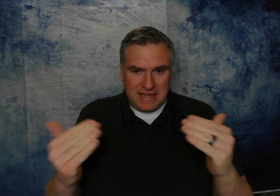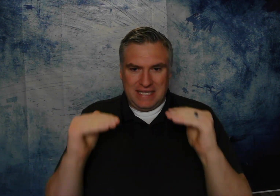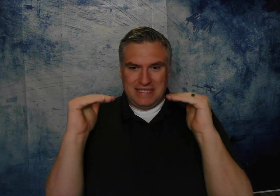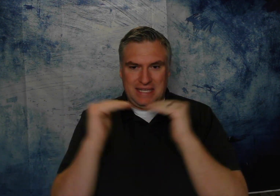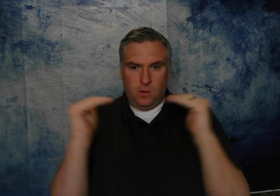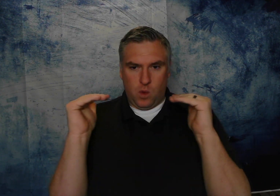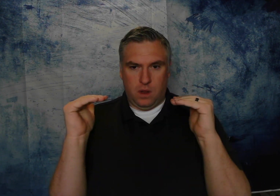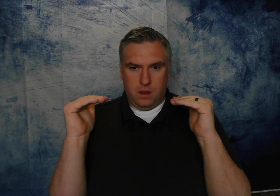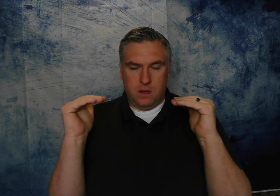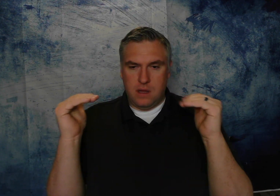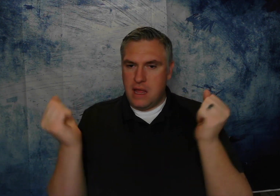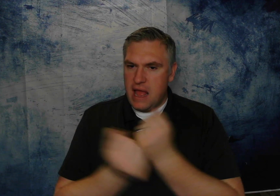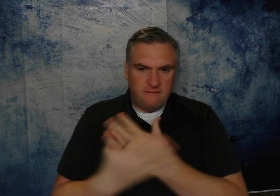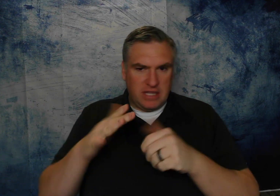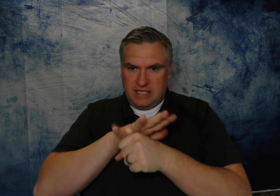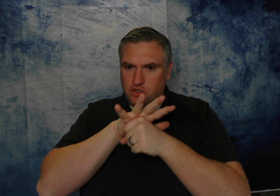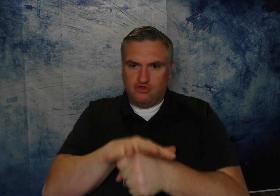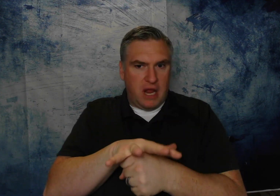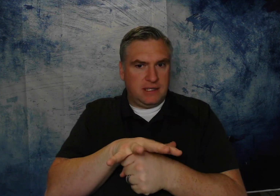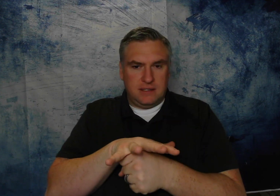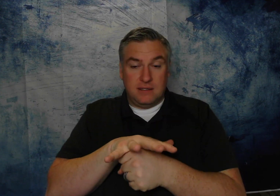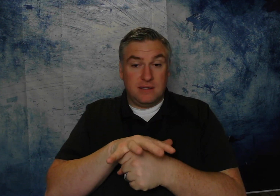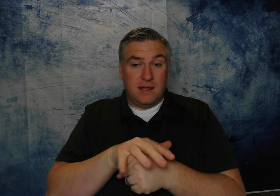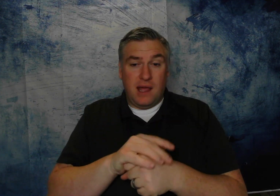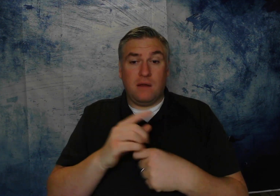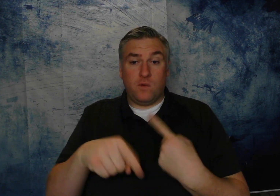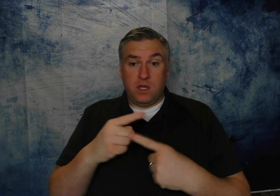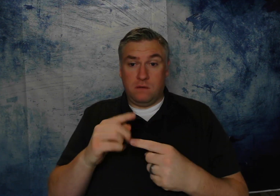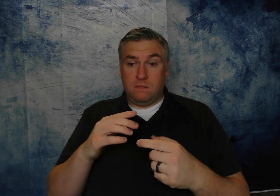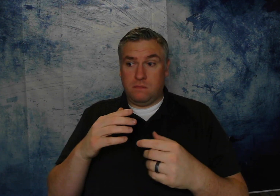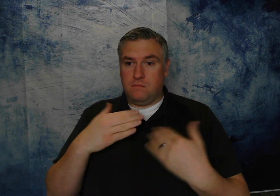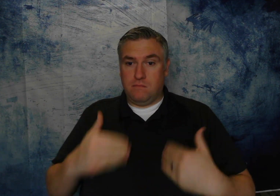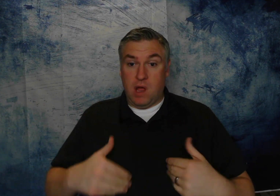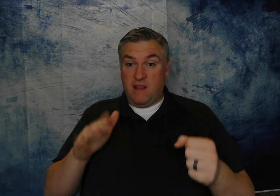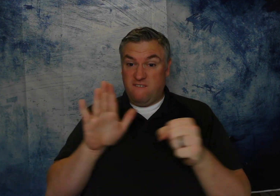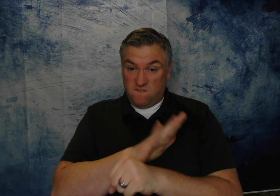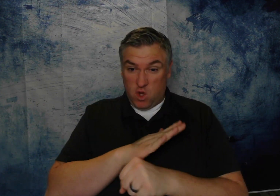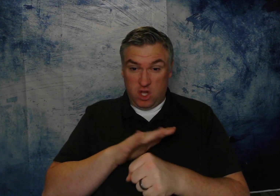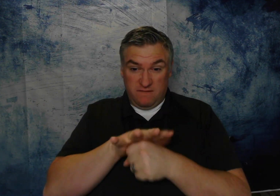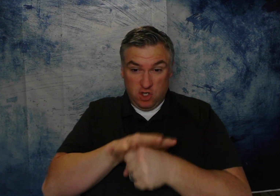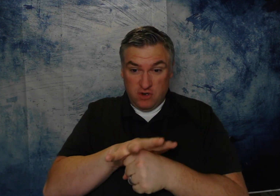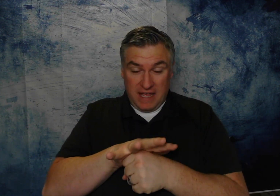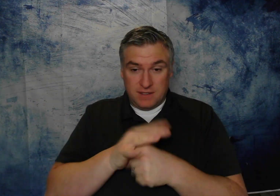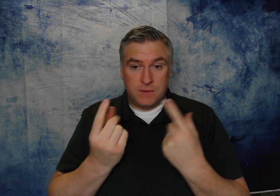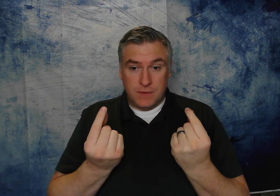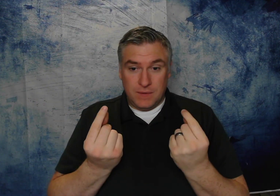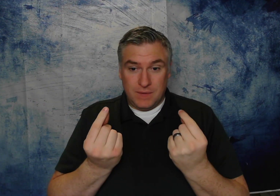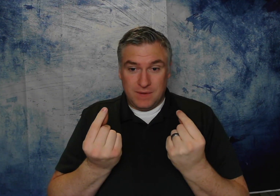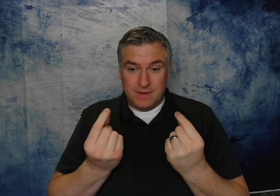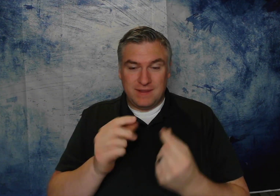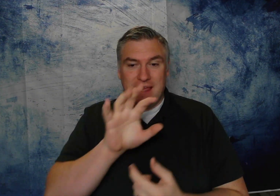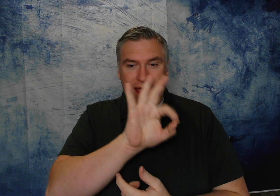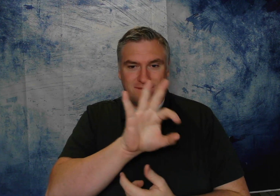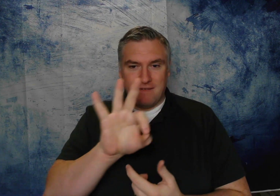and everything is equal stress. Everything is a big stressor. And then when your body's full of that stress, what